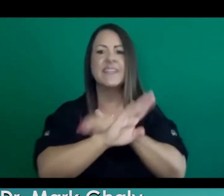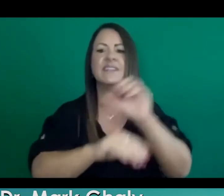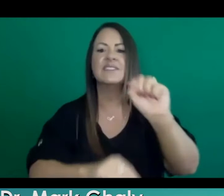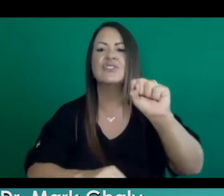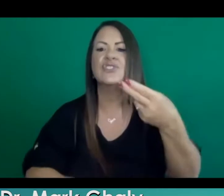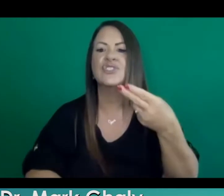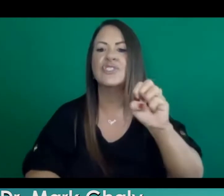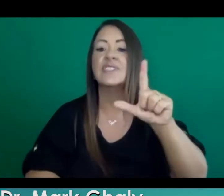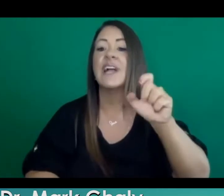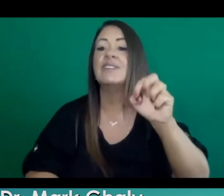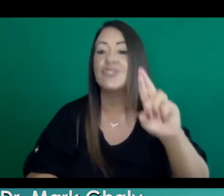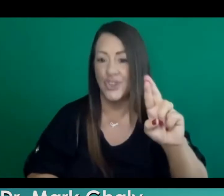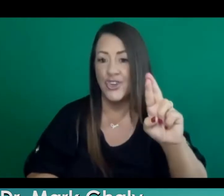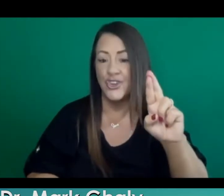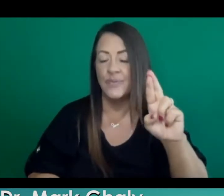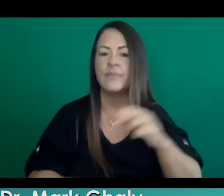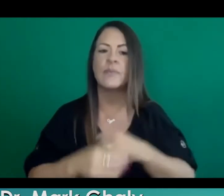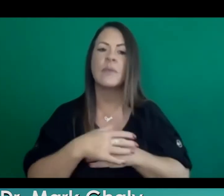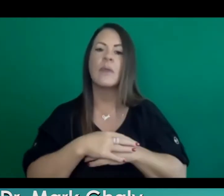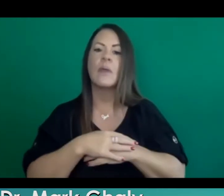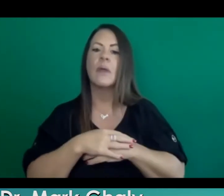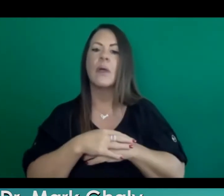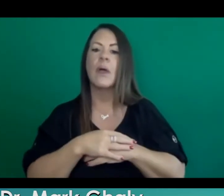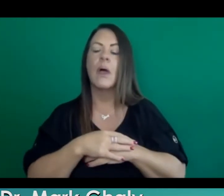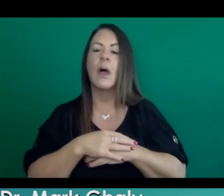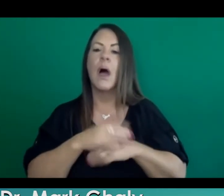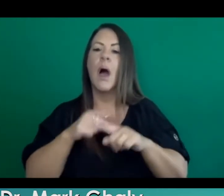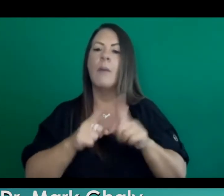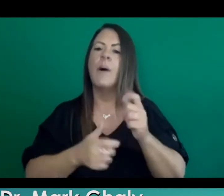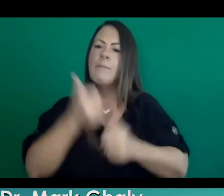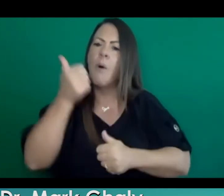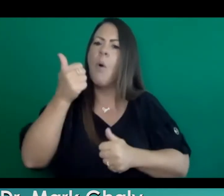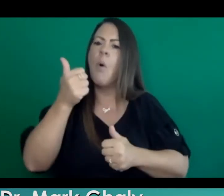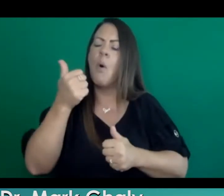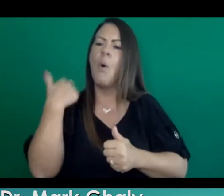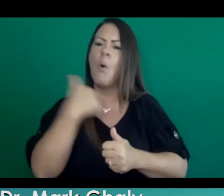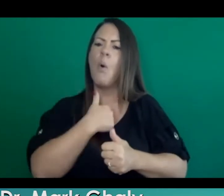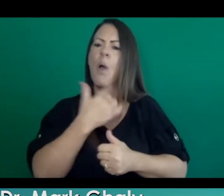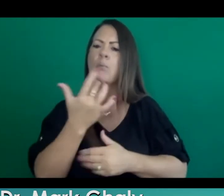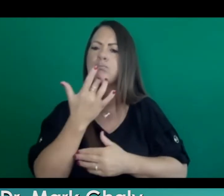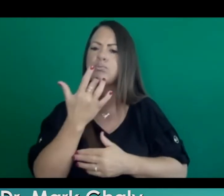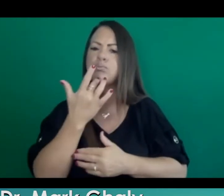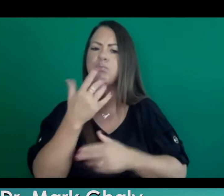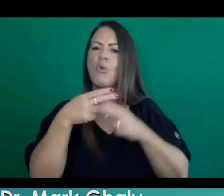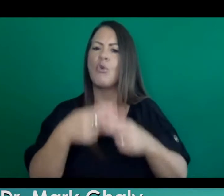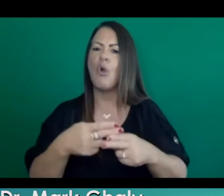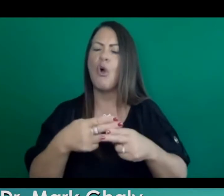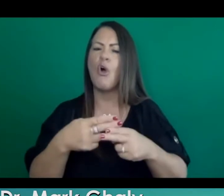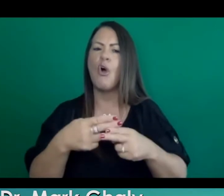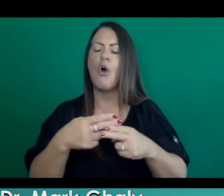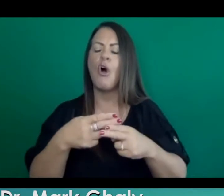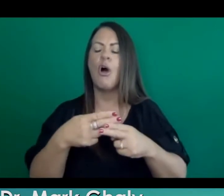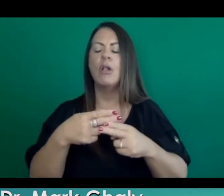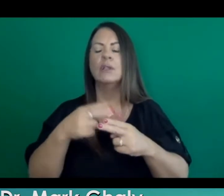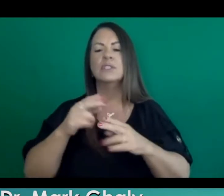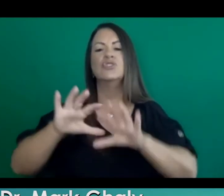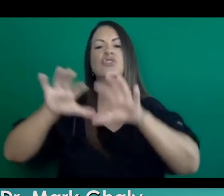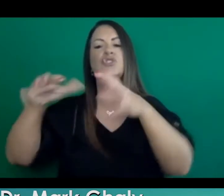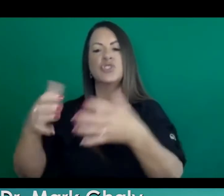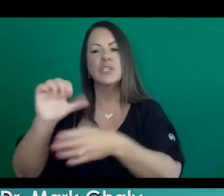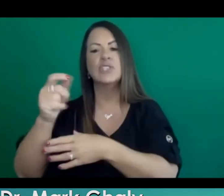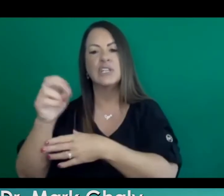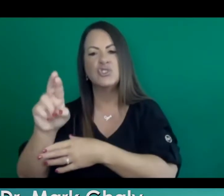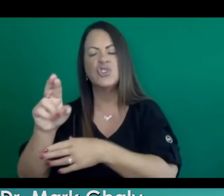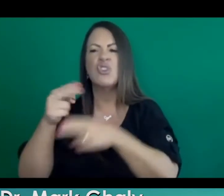I just described, or largely our preference today is moving many into what we're saying are non-congregate shelters, or really